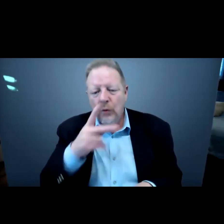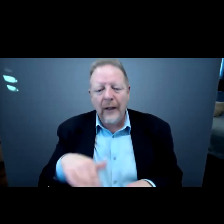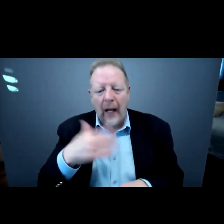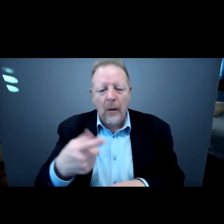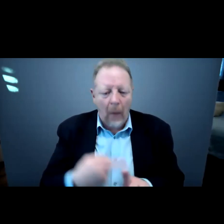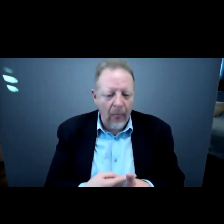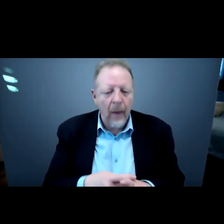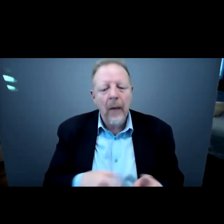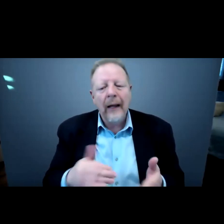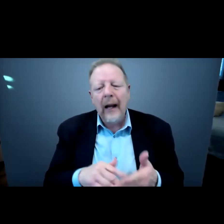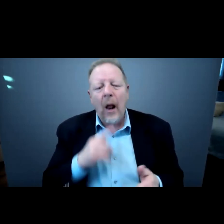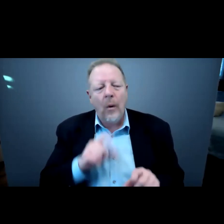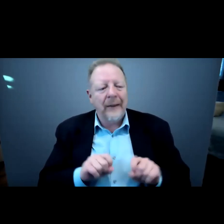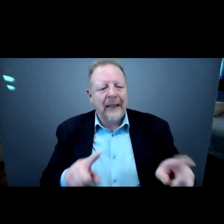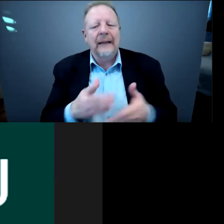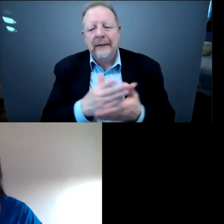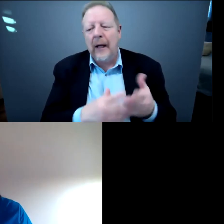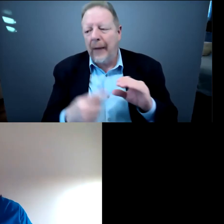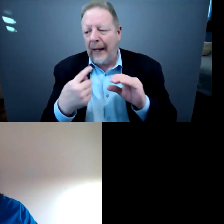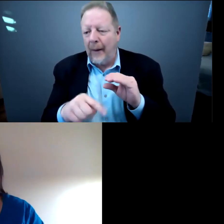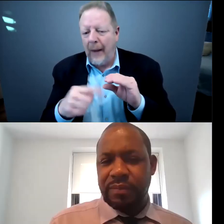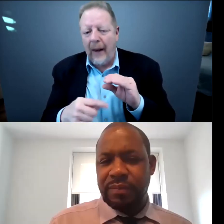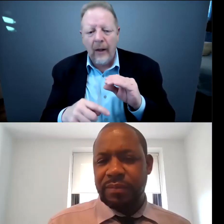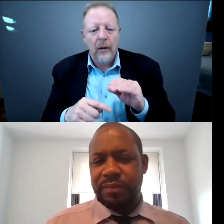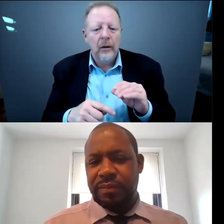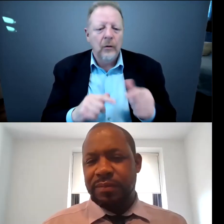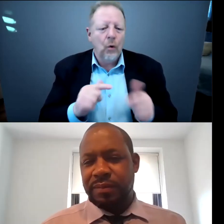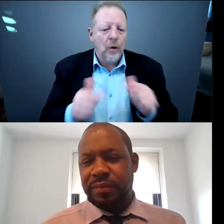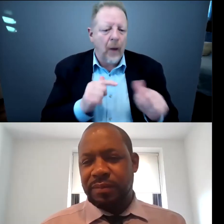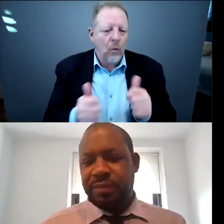But again, I will be sending some email correspondence and